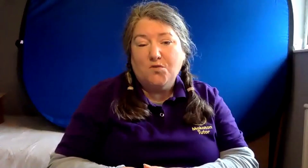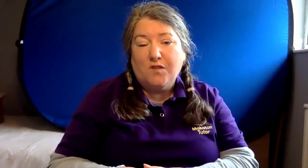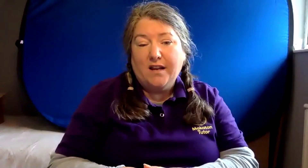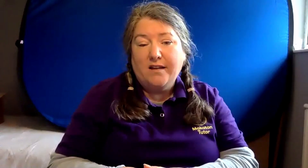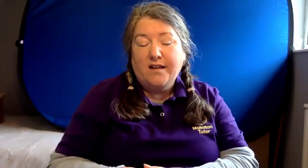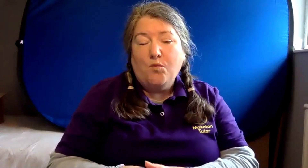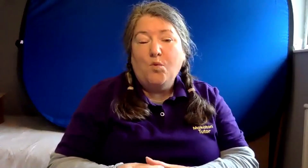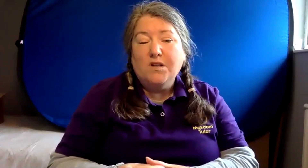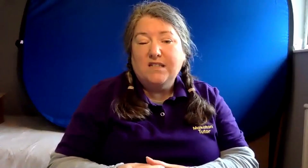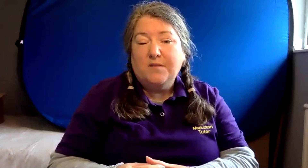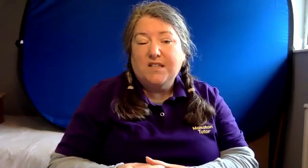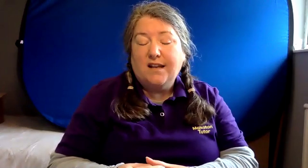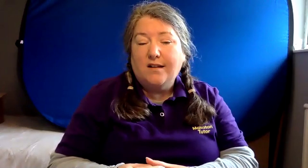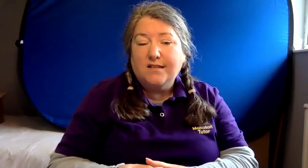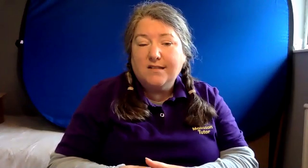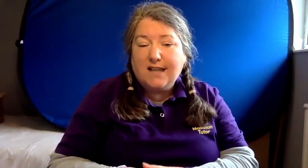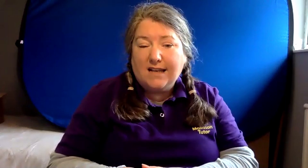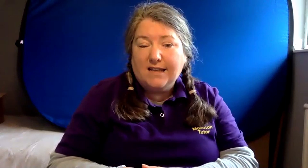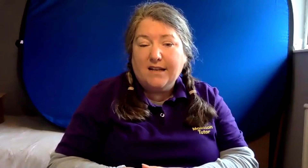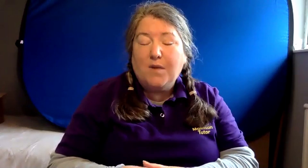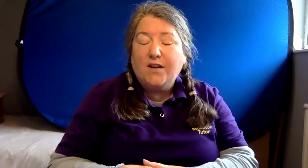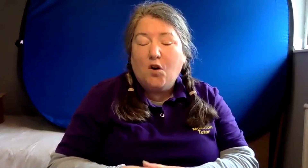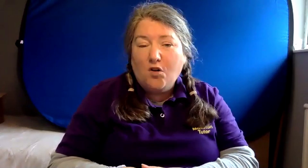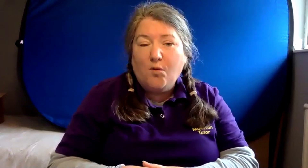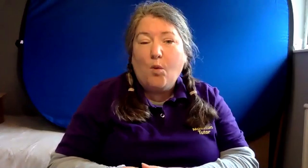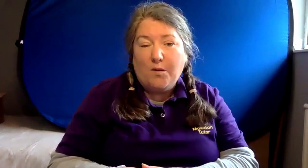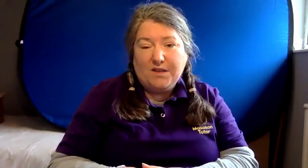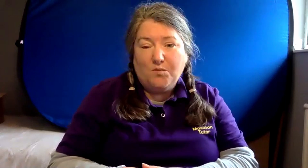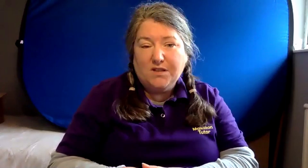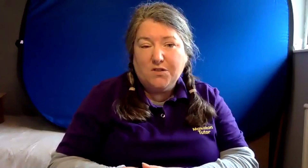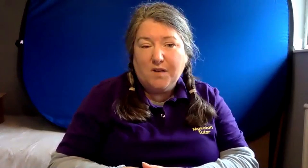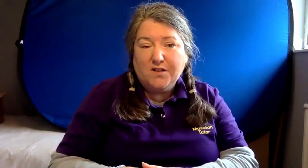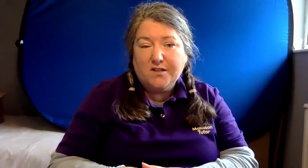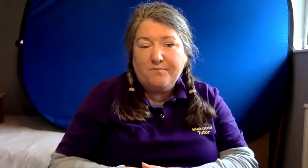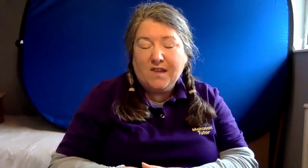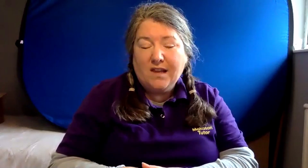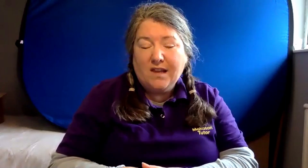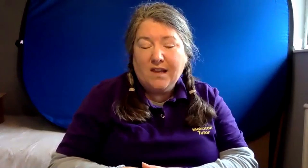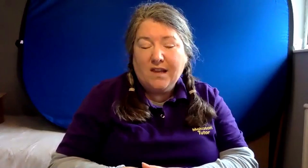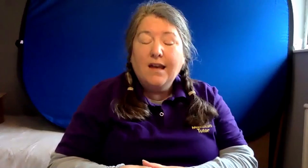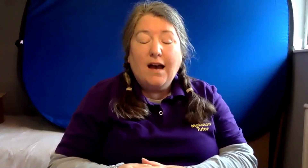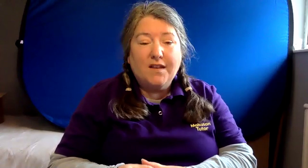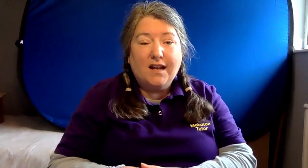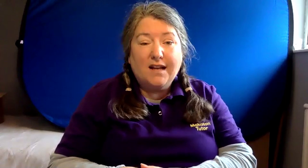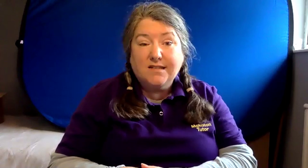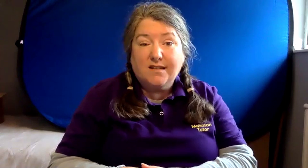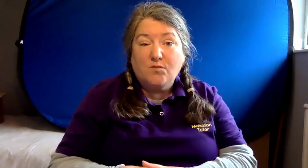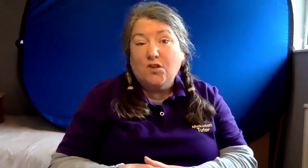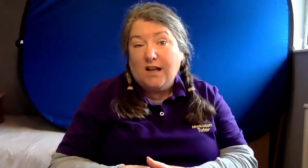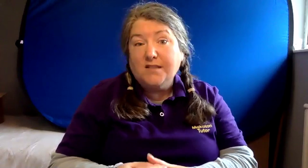story. We're wanting them to get understanding by not overwhelming them with too much. And the last, well, not last, but the